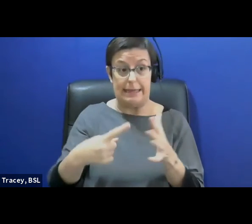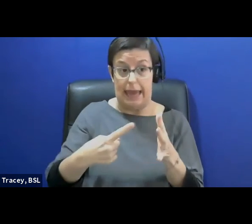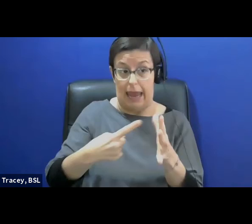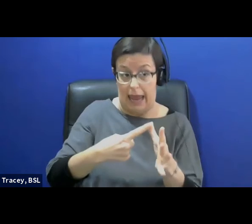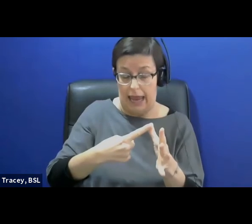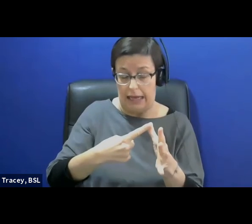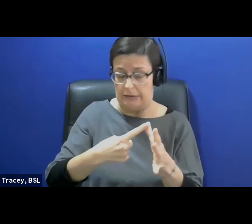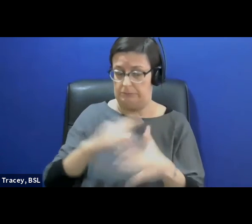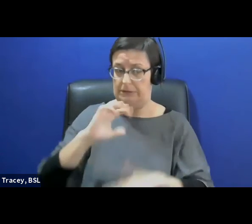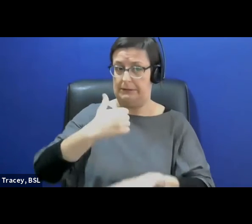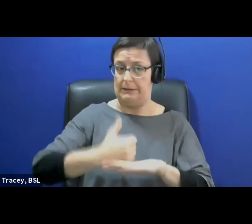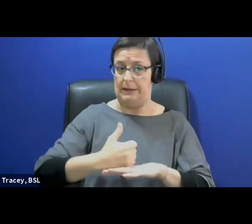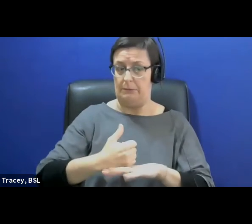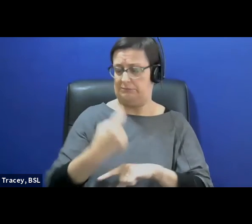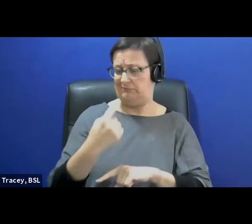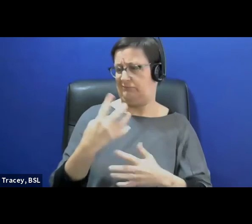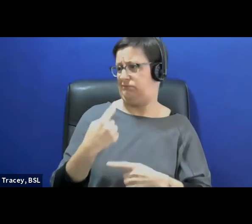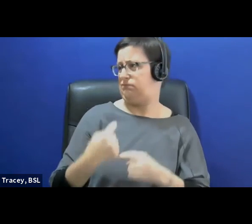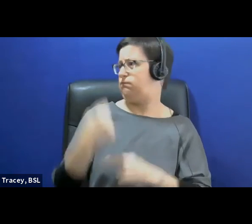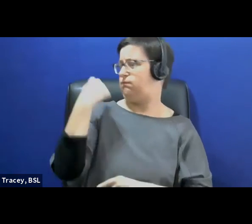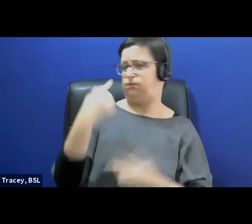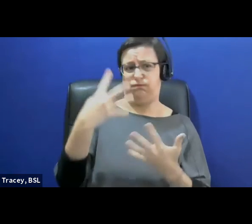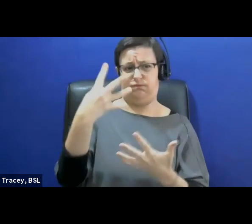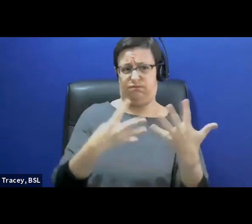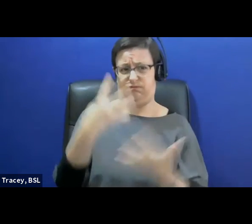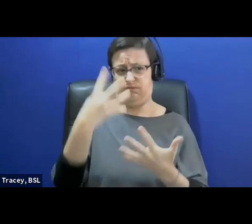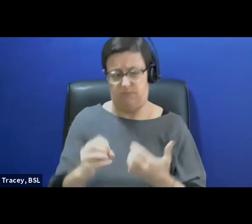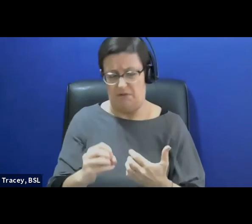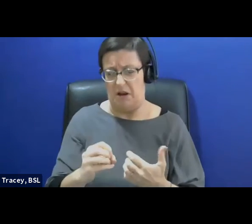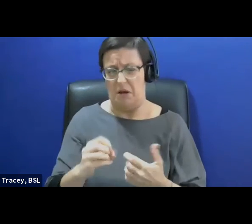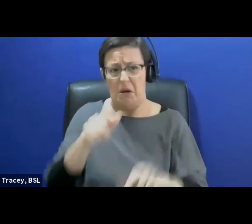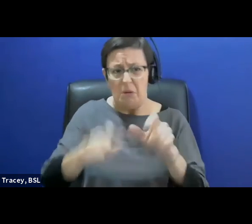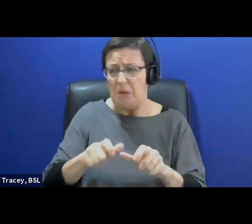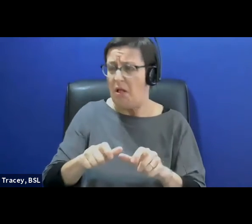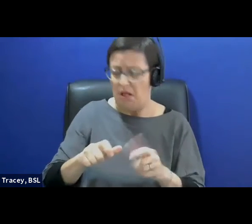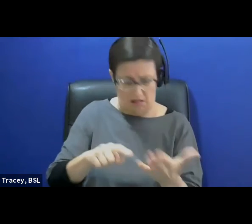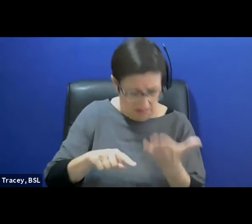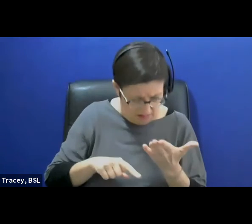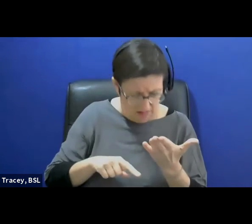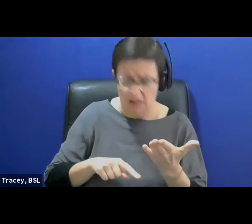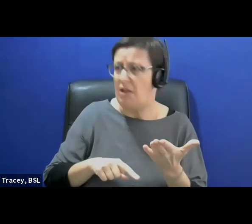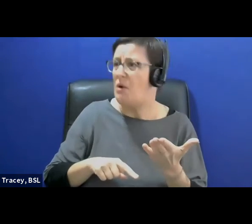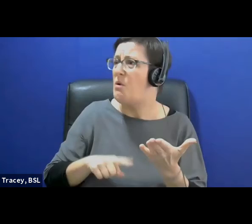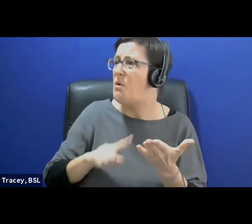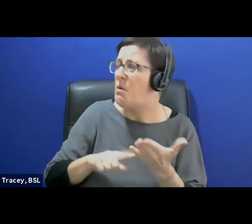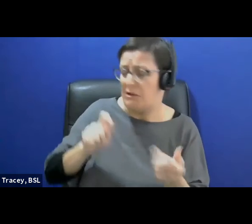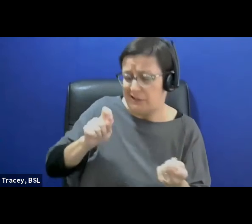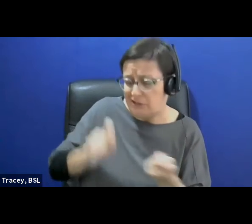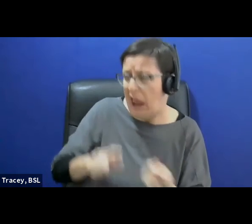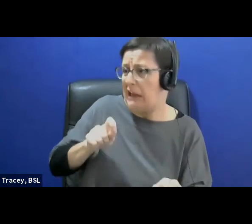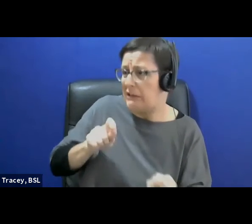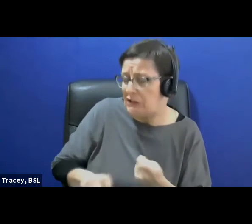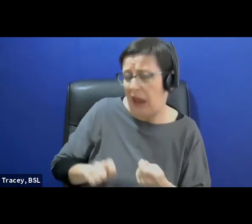the US, there was this great fear that, oh, we're going to spend thousands putting lifts in and changing this and changing that.